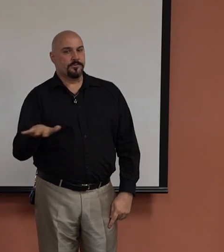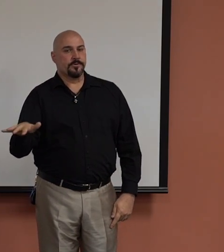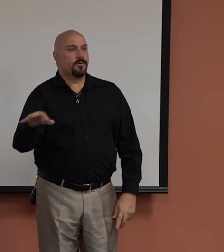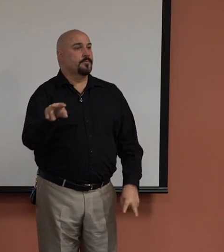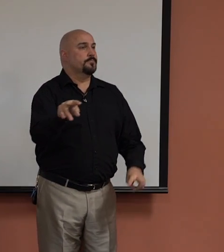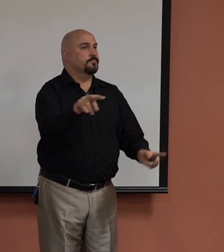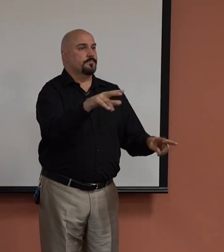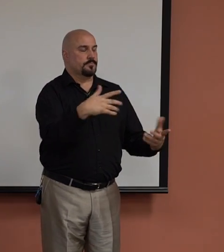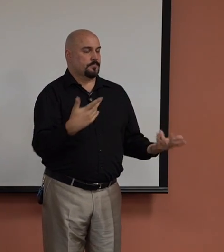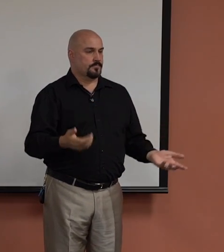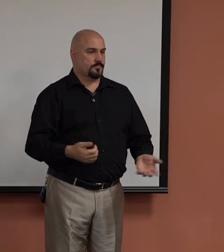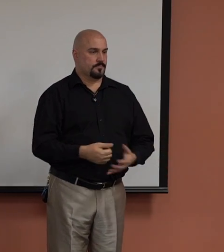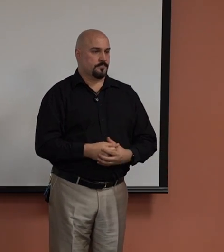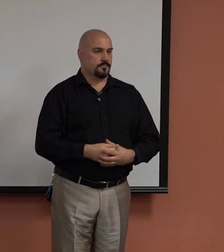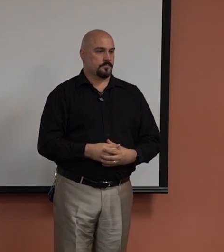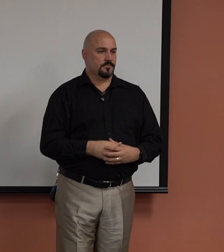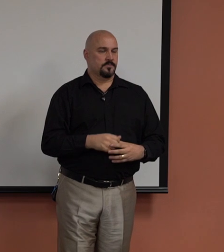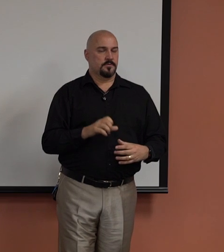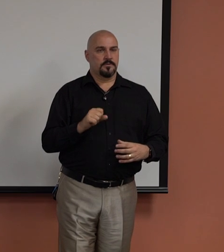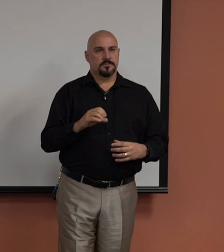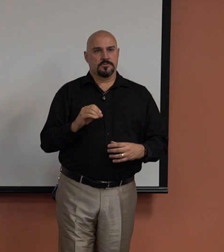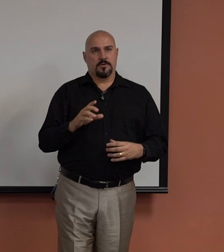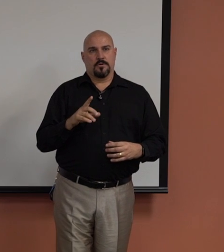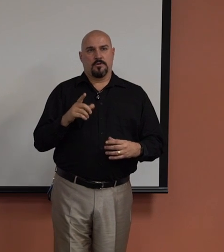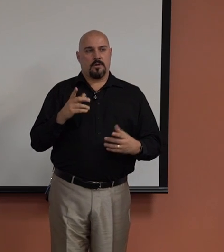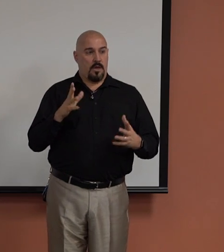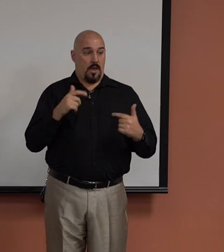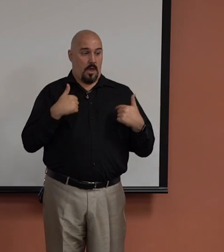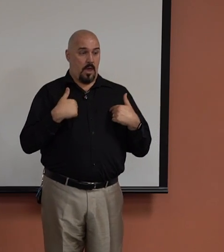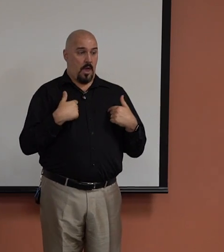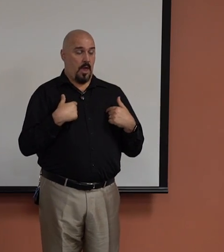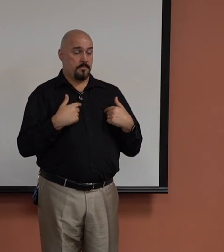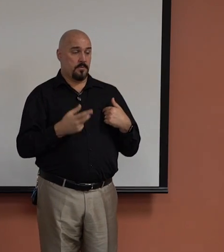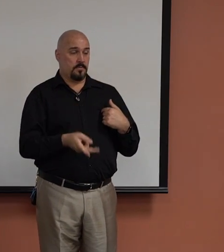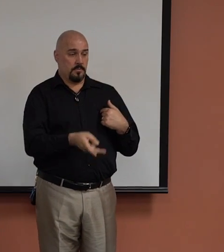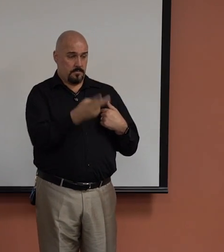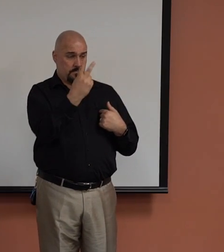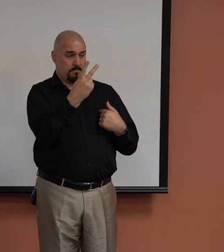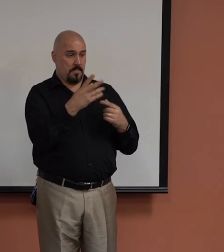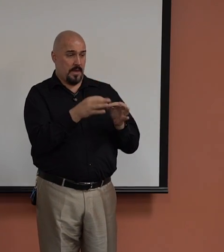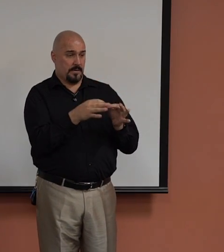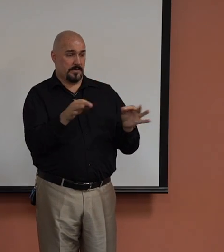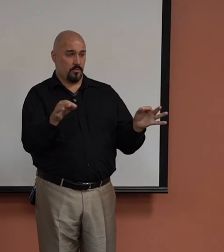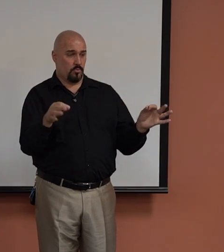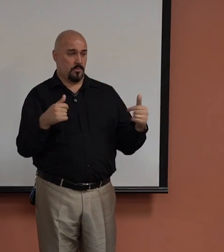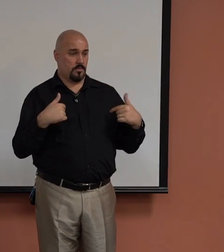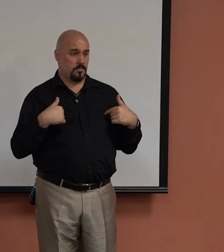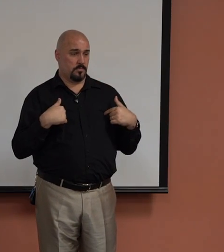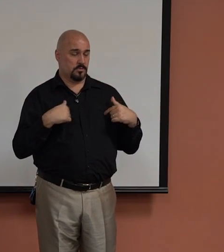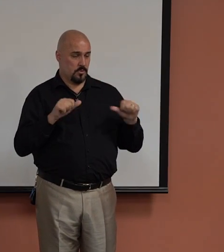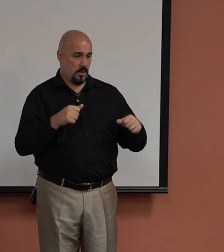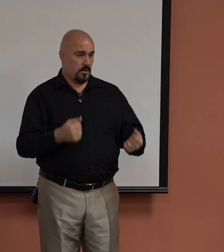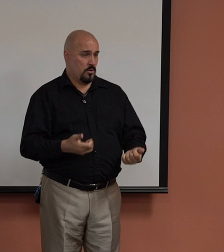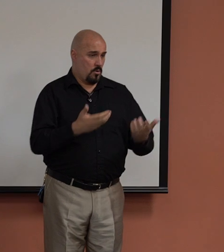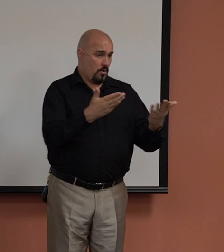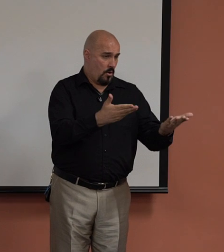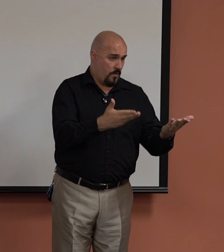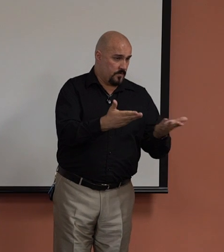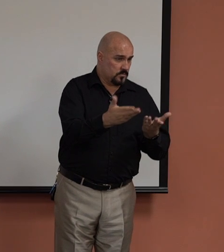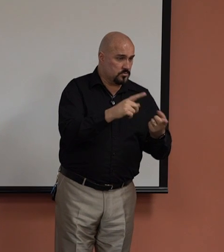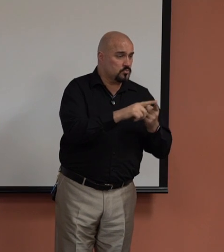a lot of times I will actually, because I'm bilingual, so I can offer my services to